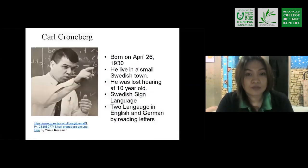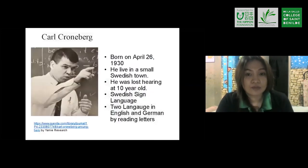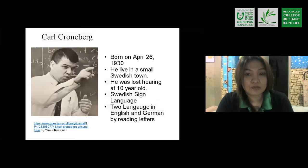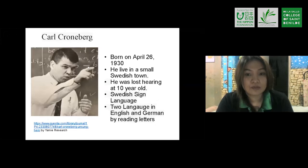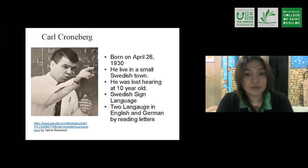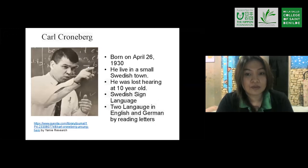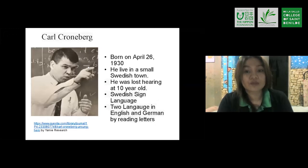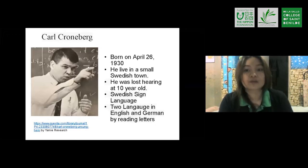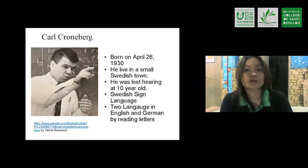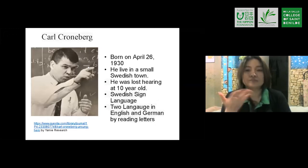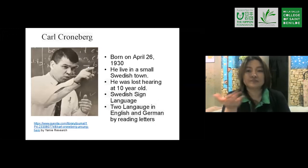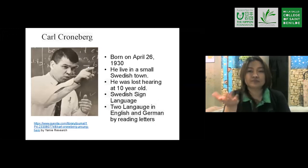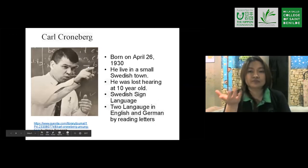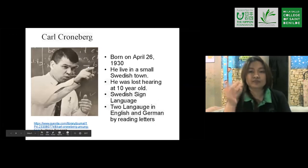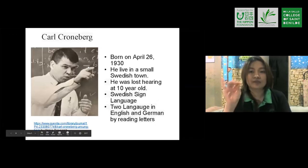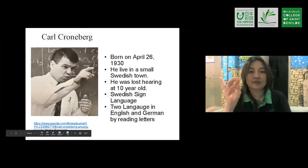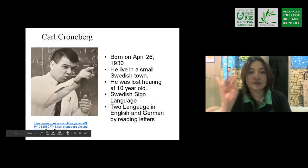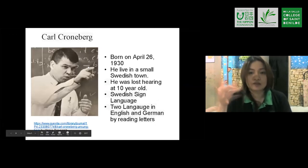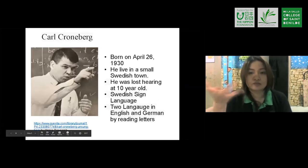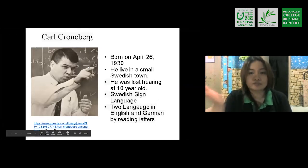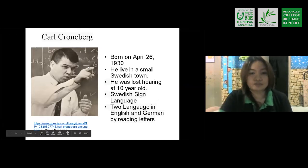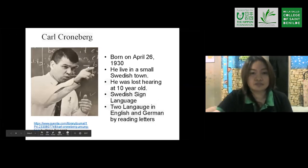These were the deaf teachers in the US.